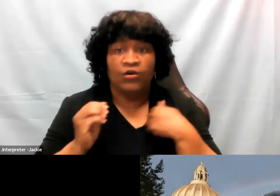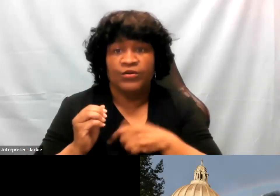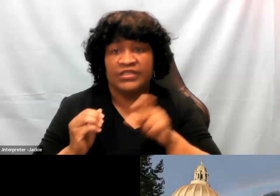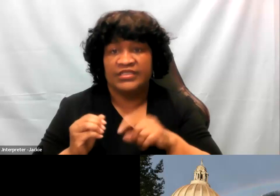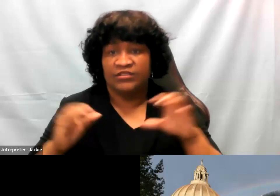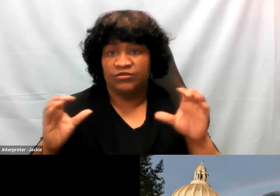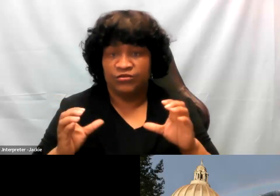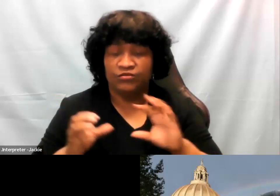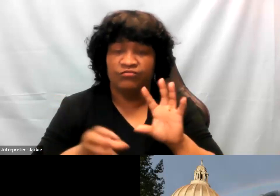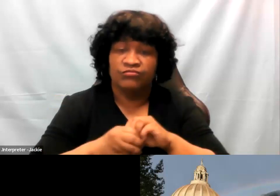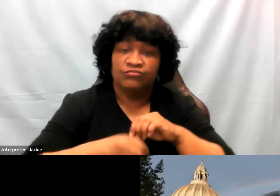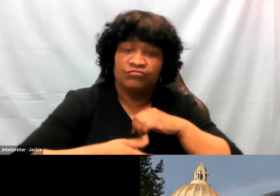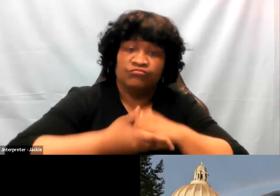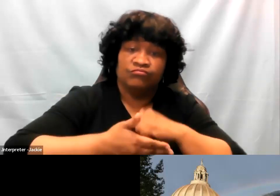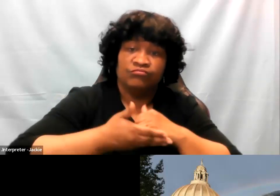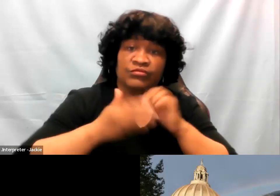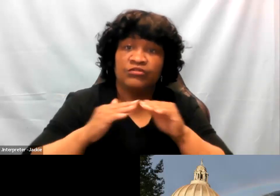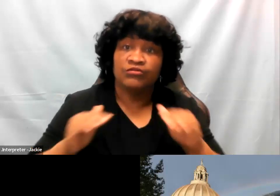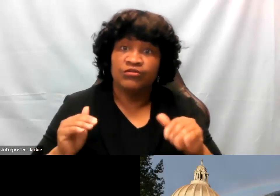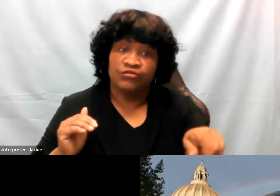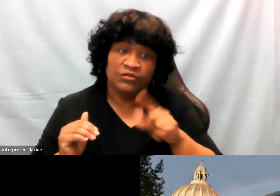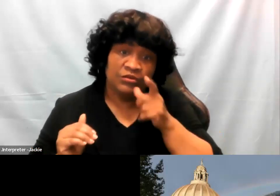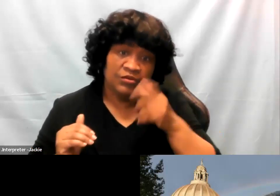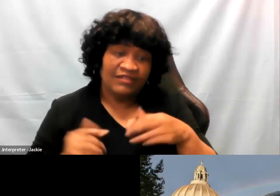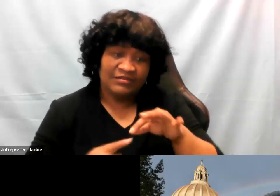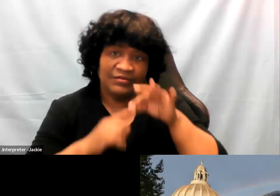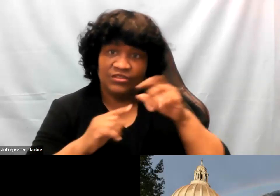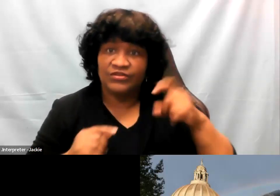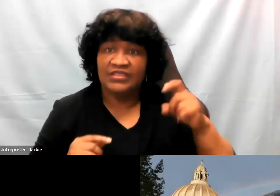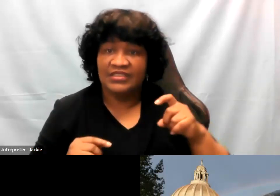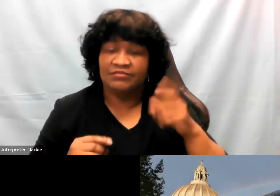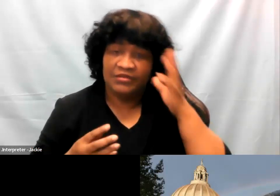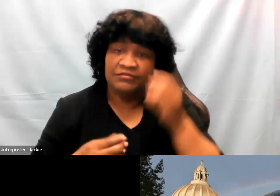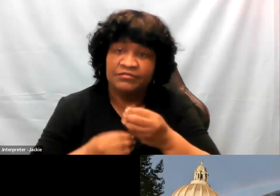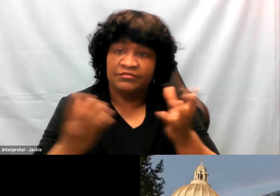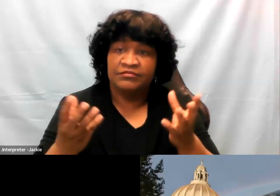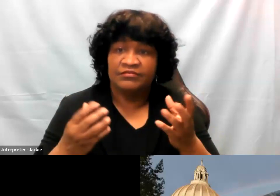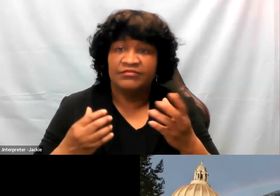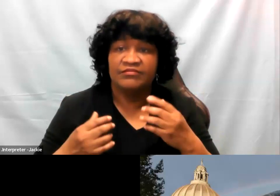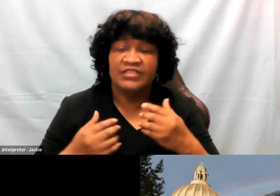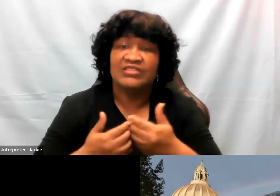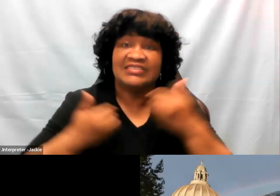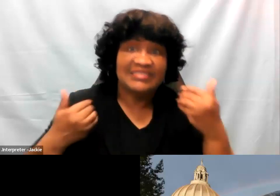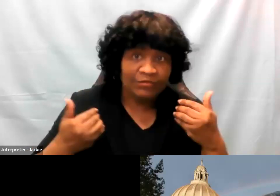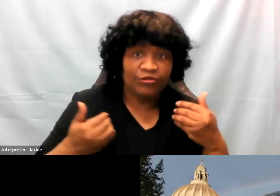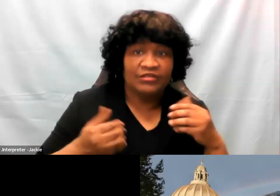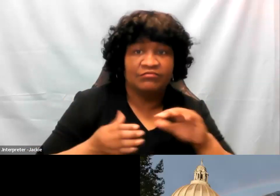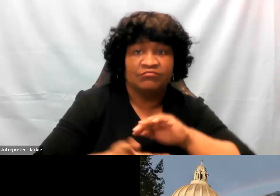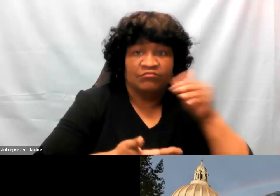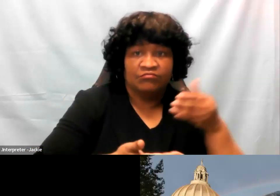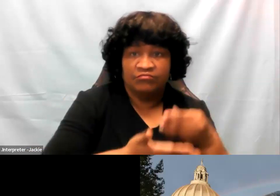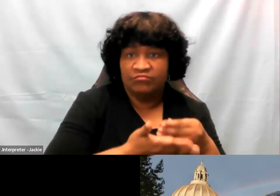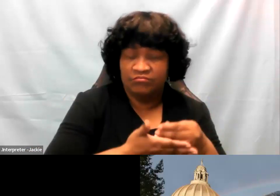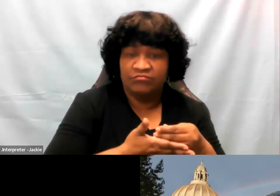terms of helping children with special needs, I just wanted to say that there's separate buckets of money in terms